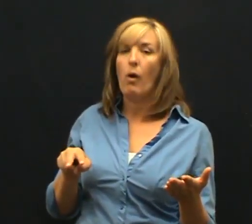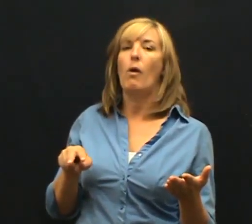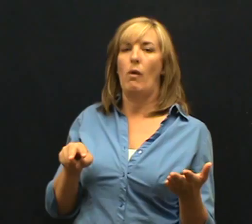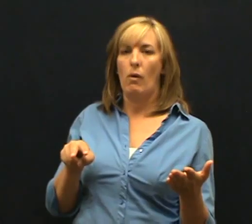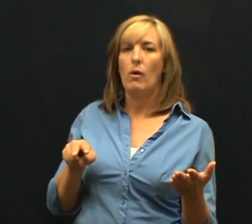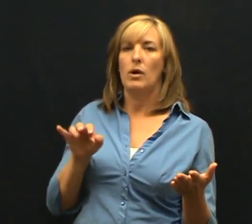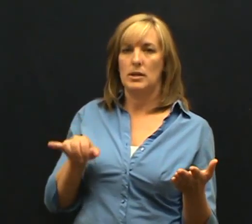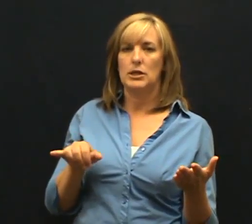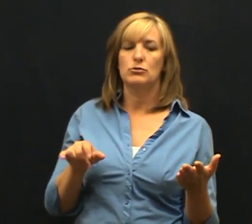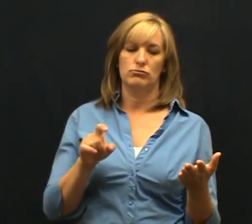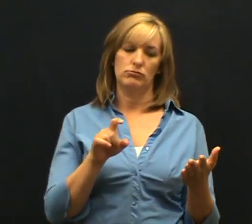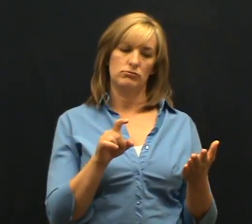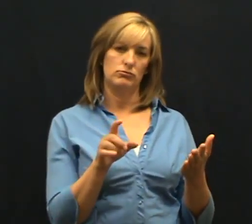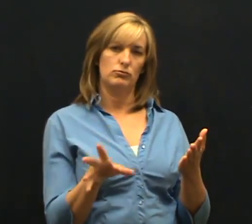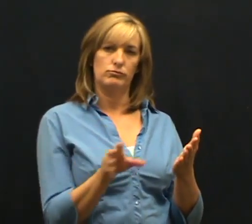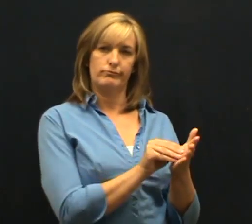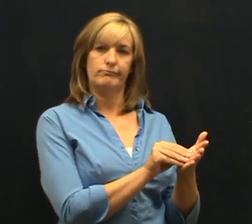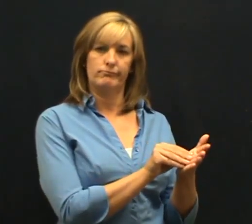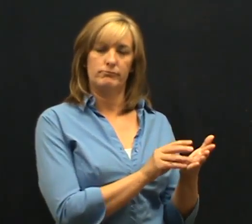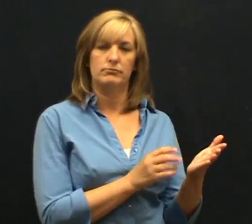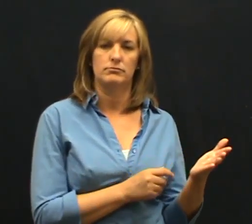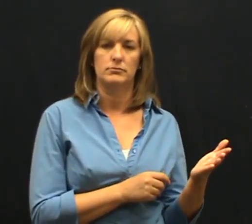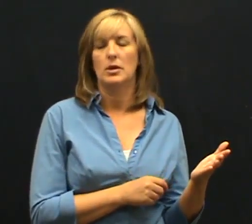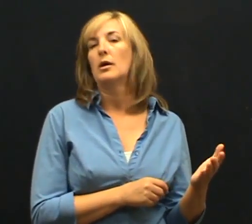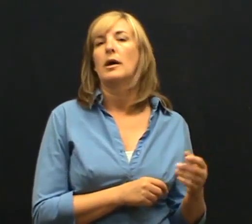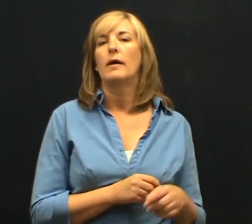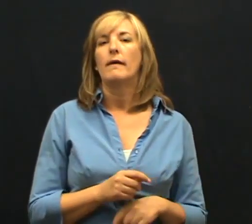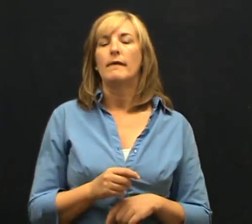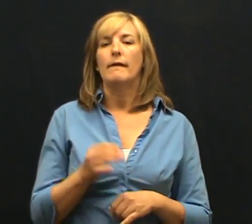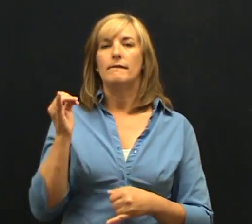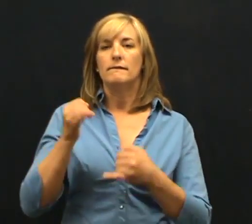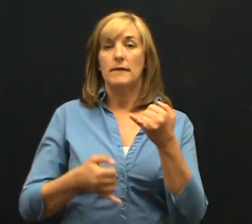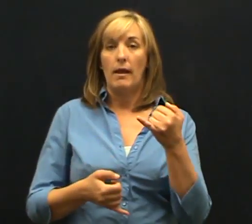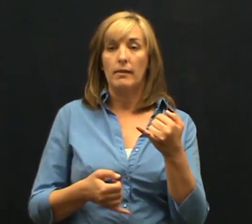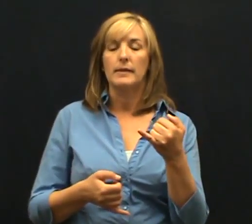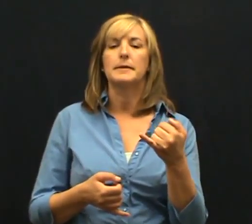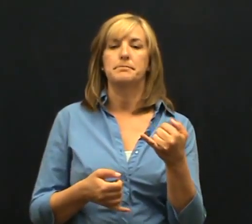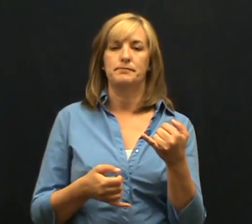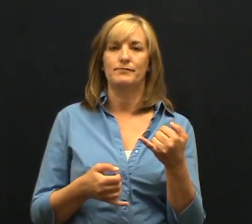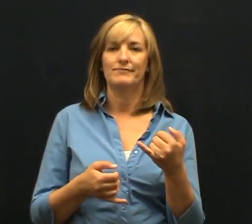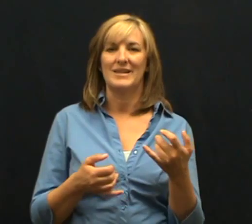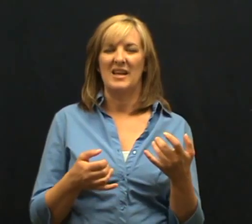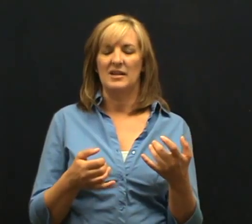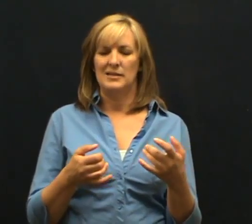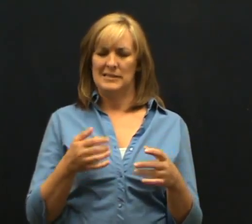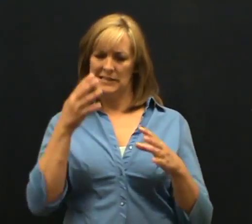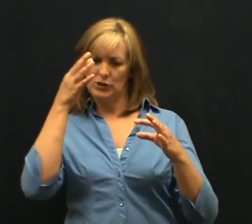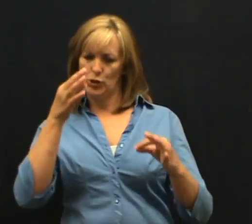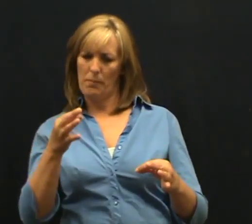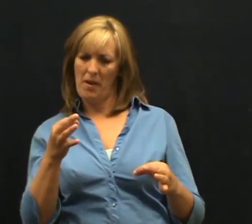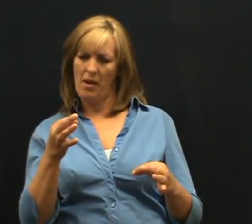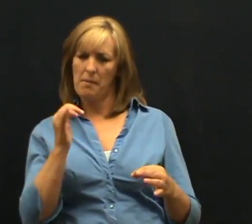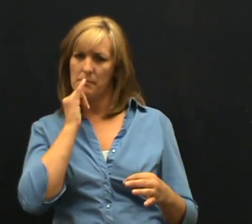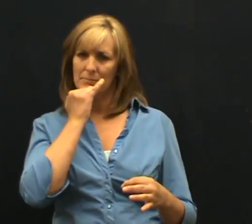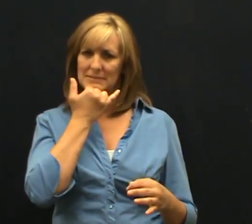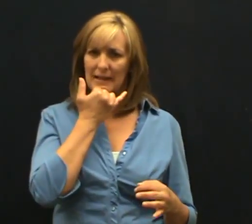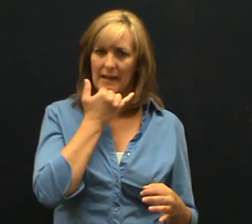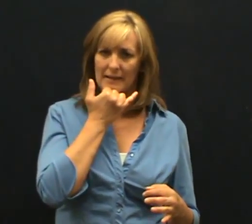And finally, determine the impact of the errors that might have been, that we might have made, and make corrections